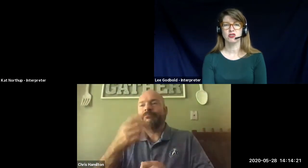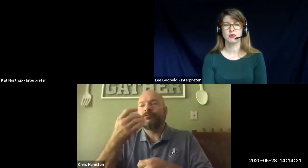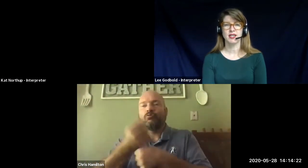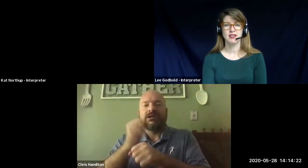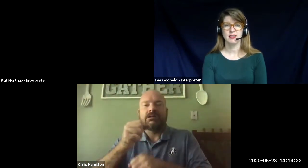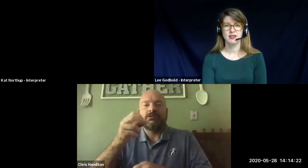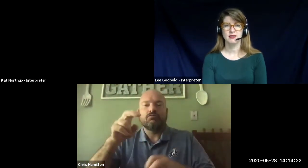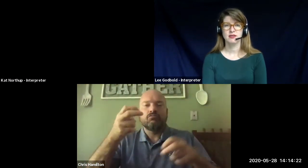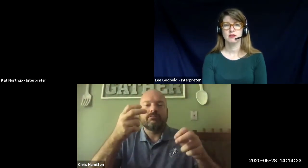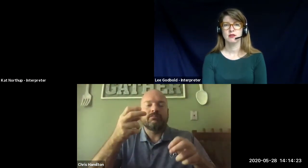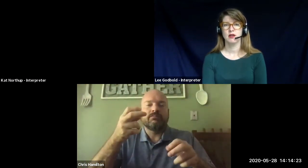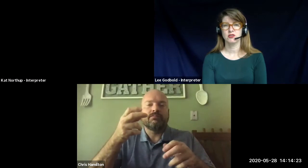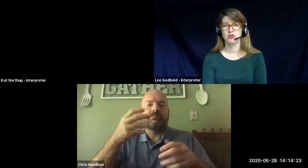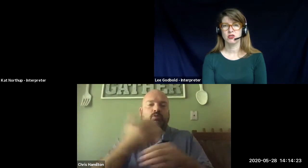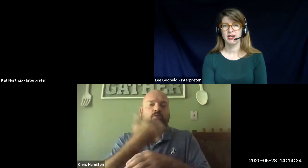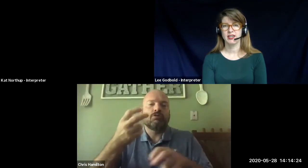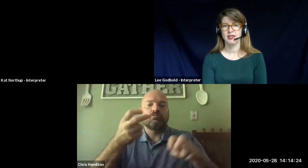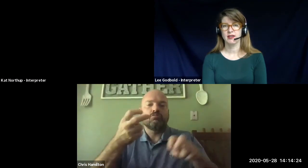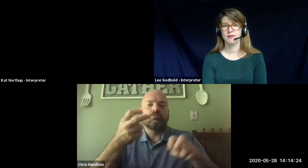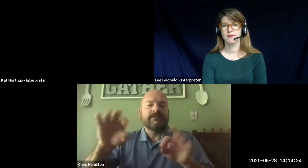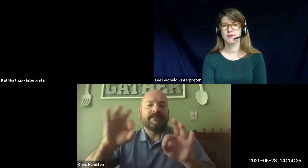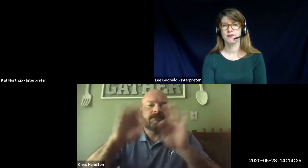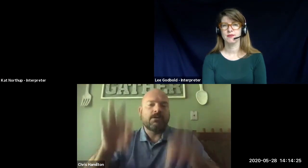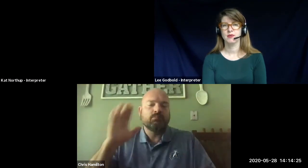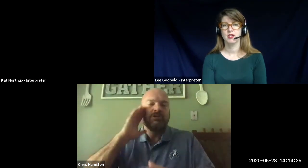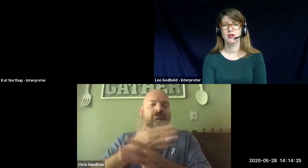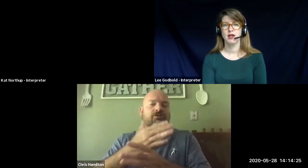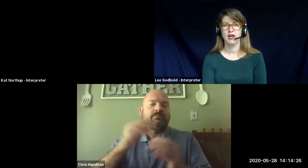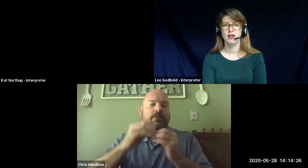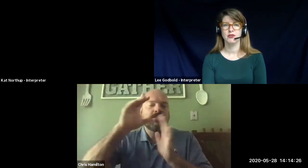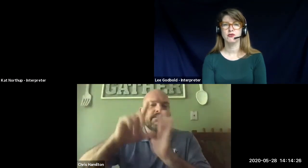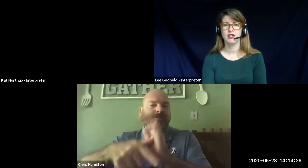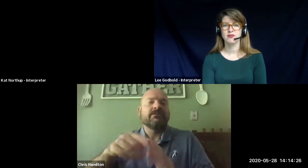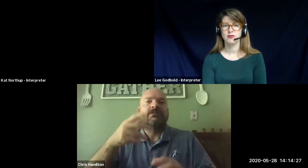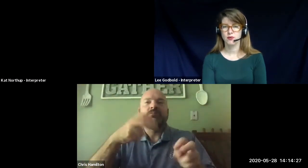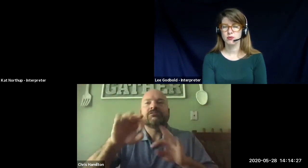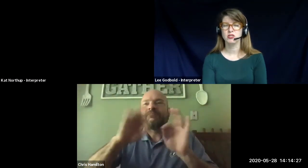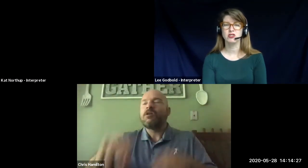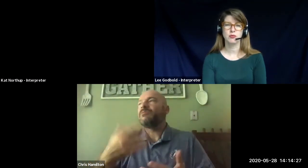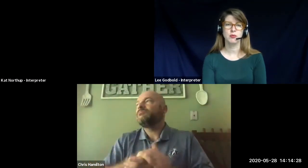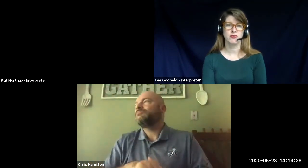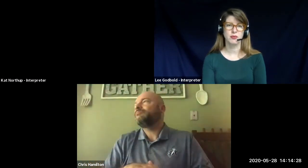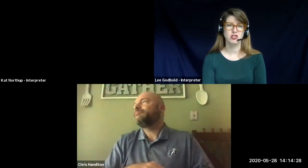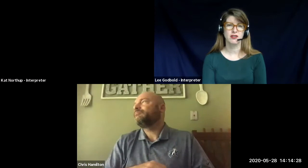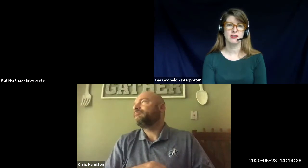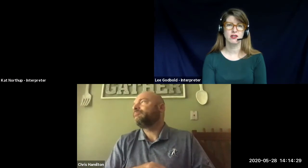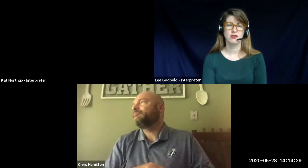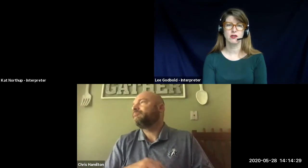tournament guidelines, also creating a new transfer form, which there'll be more information on that later